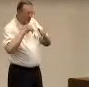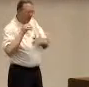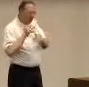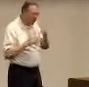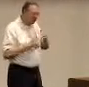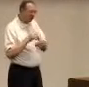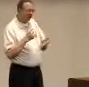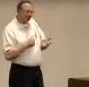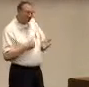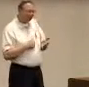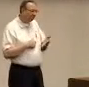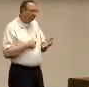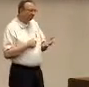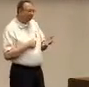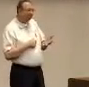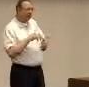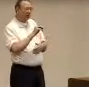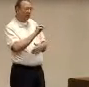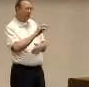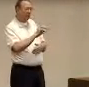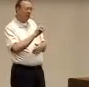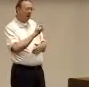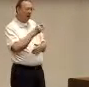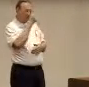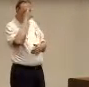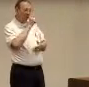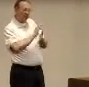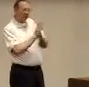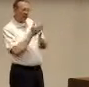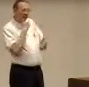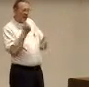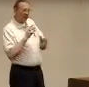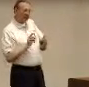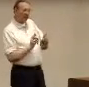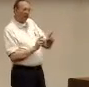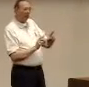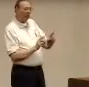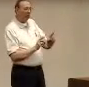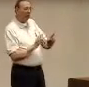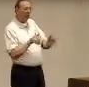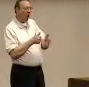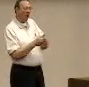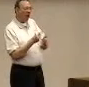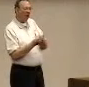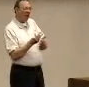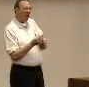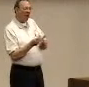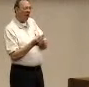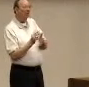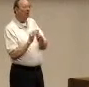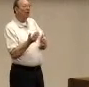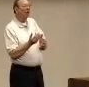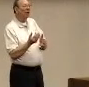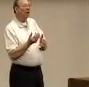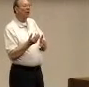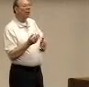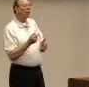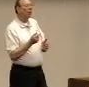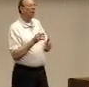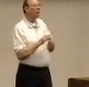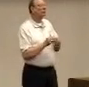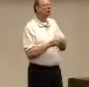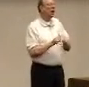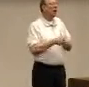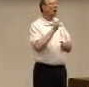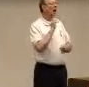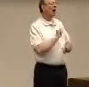we have vision, we are building a model for discipleship, but all of that fails in comparison to the stories